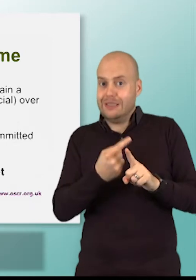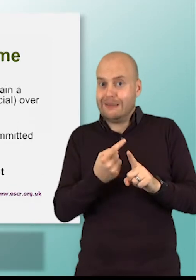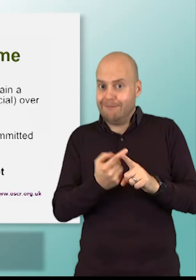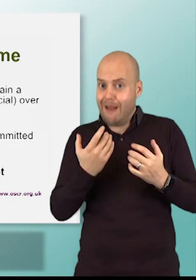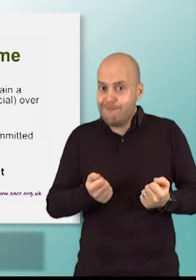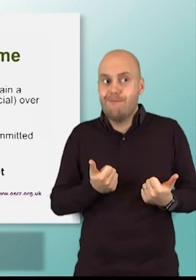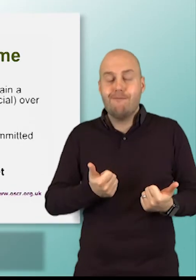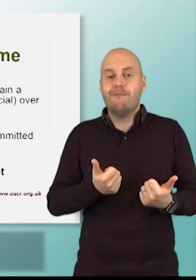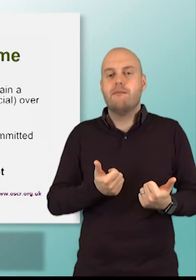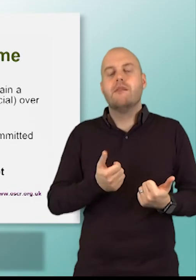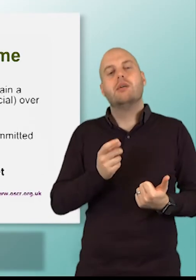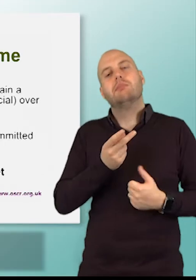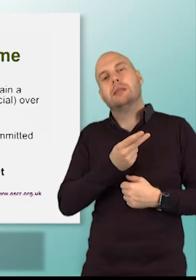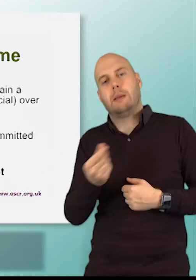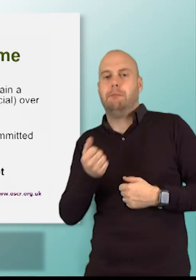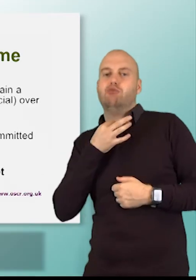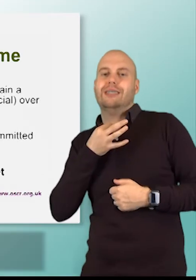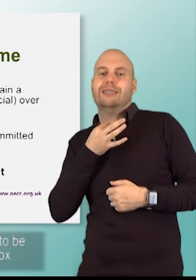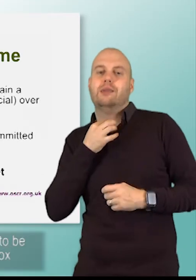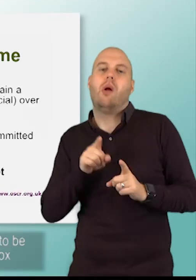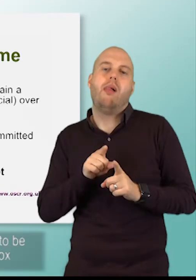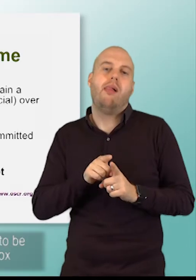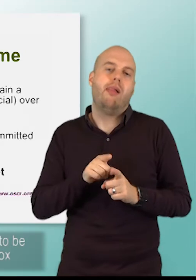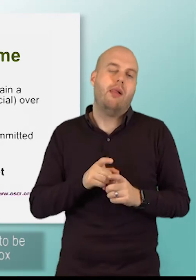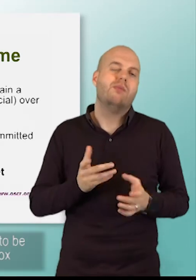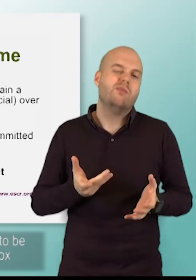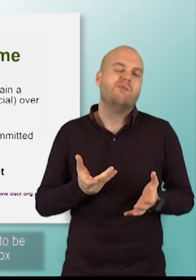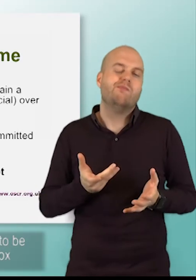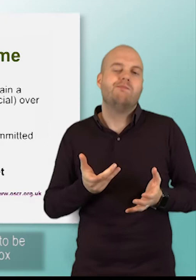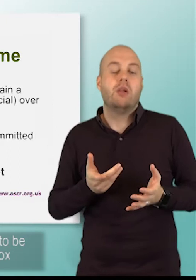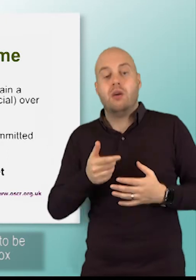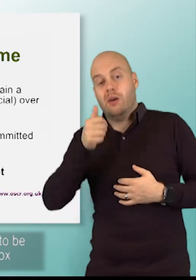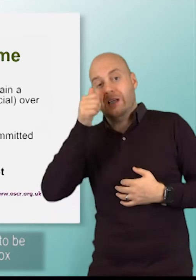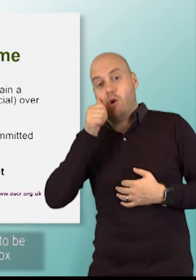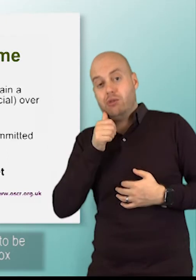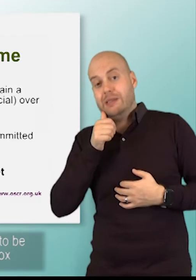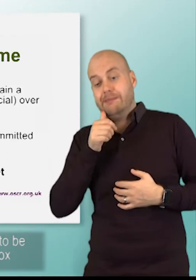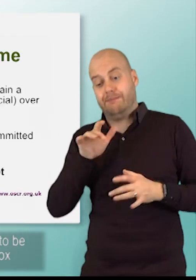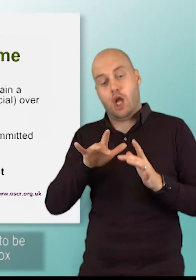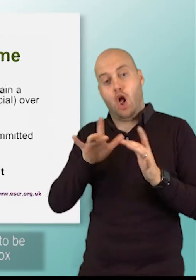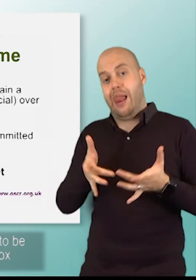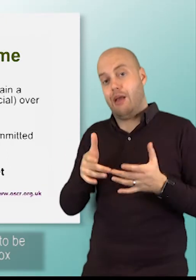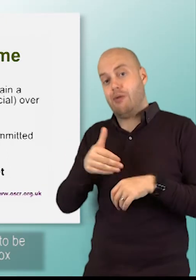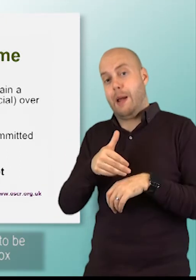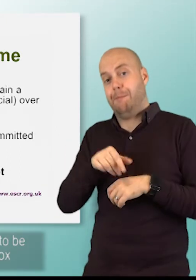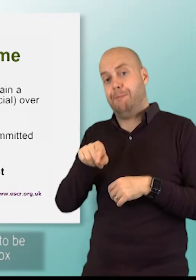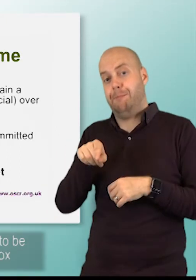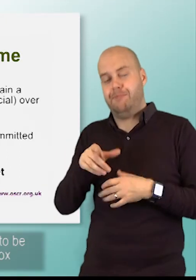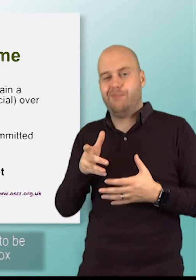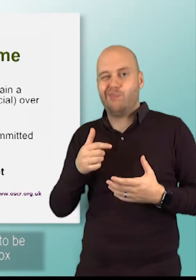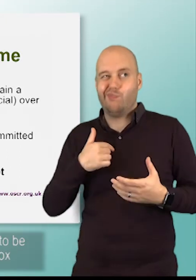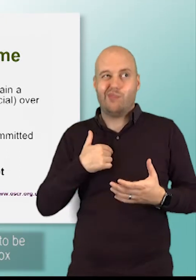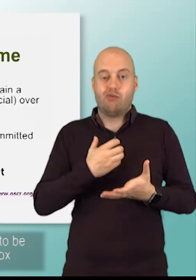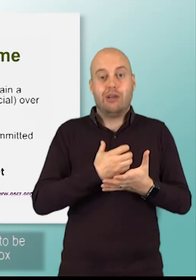also some risks. And fraud, cybercrime, as charity trustees, you need to